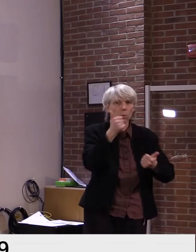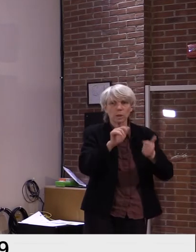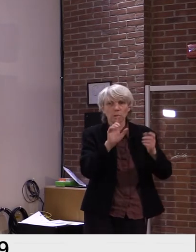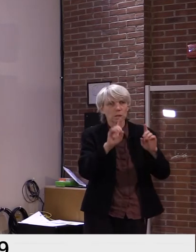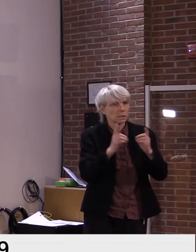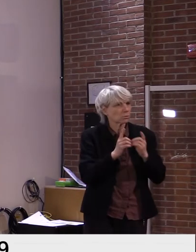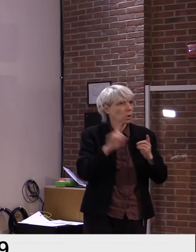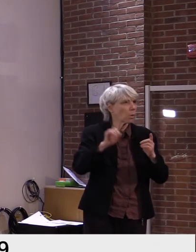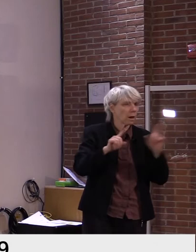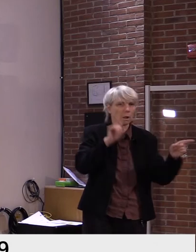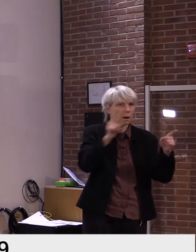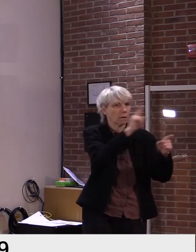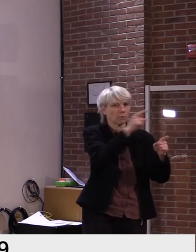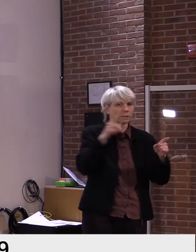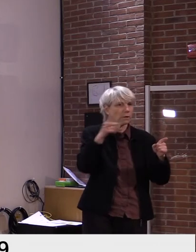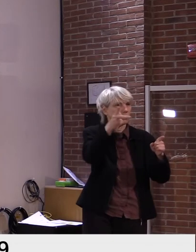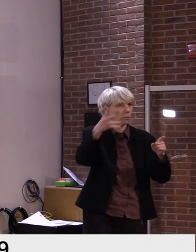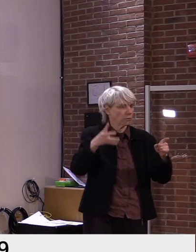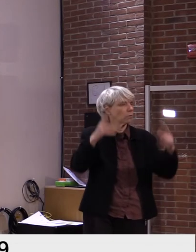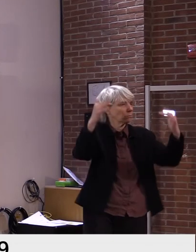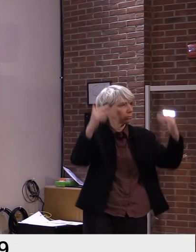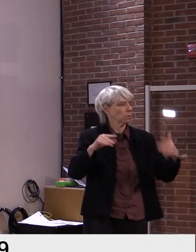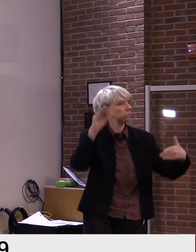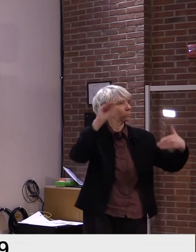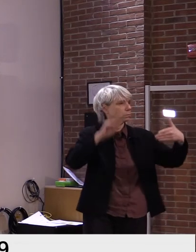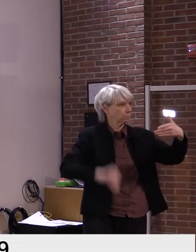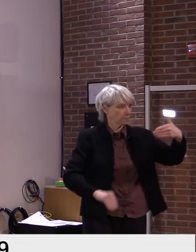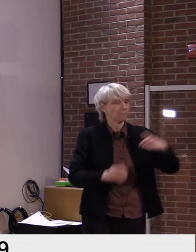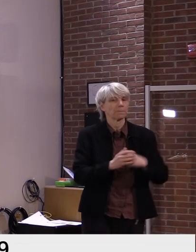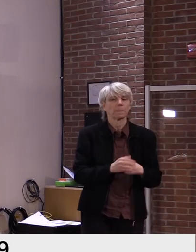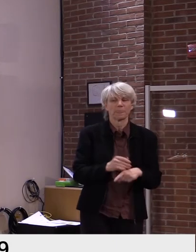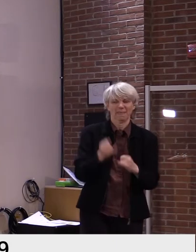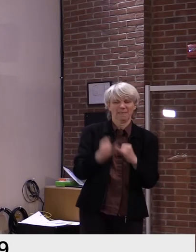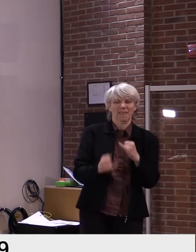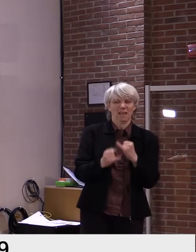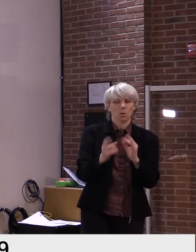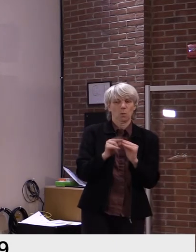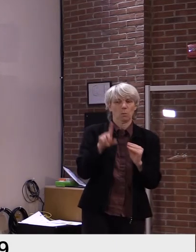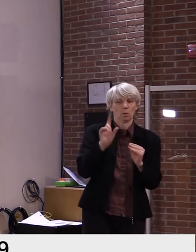Okay, and then one final question, probably for Commissioner Levine.